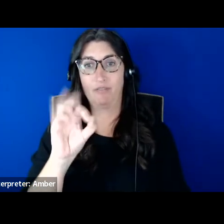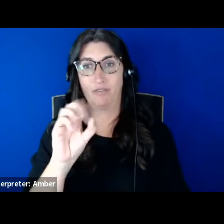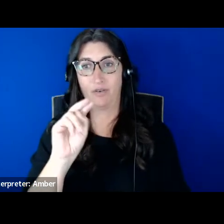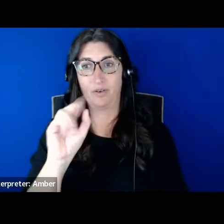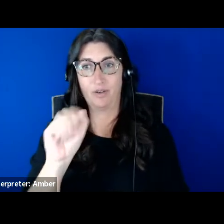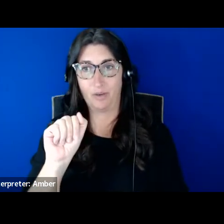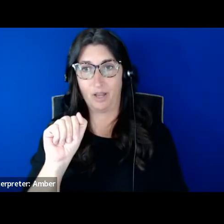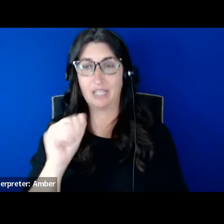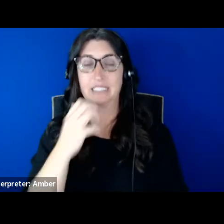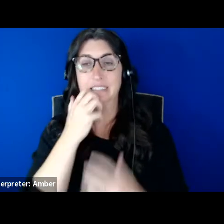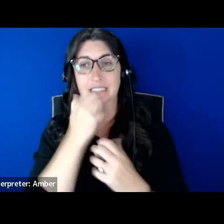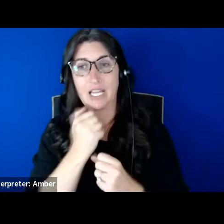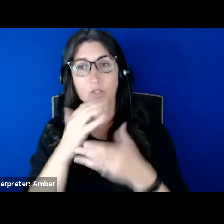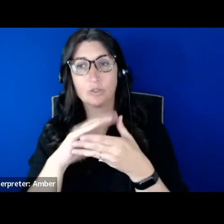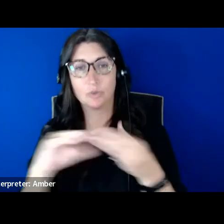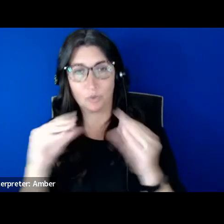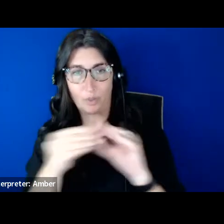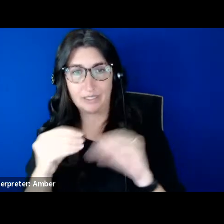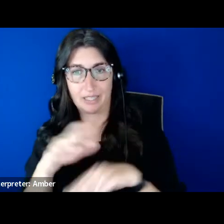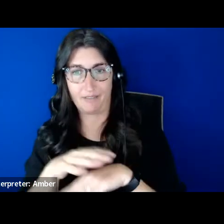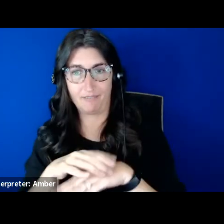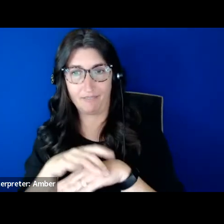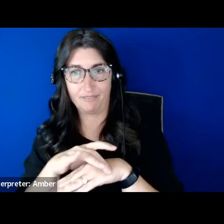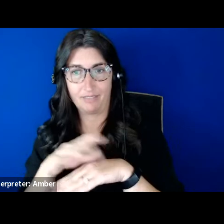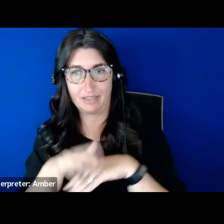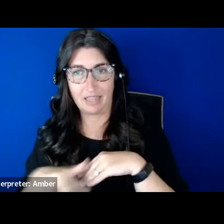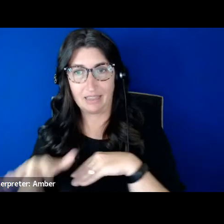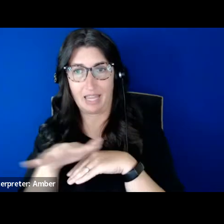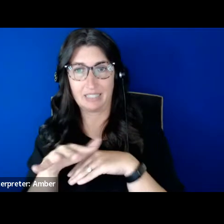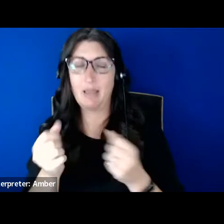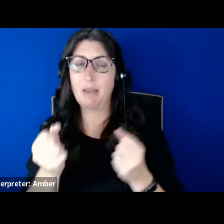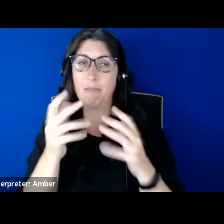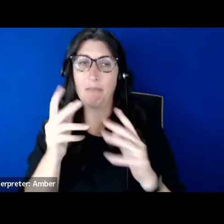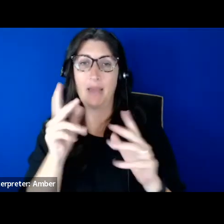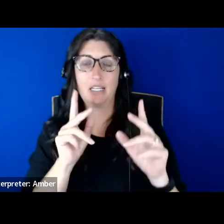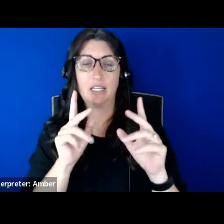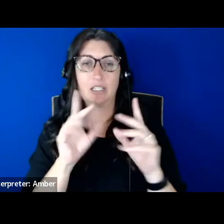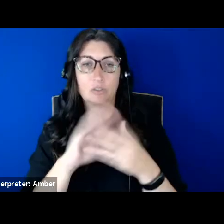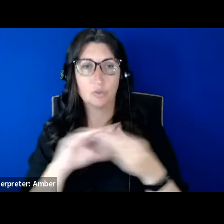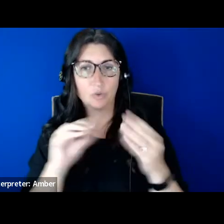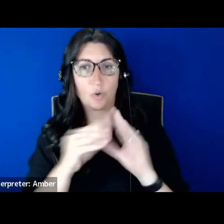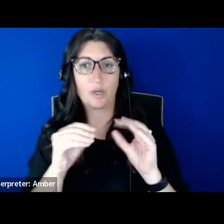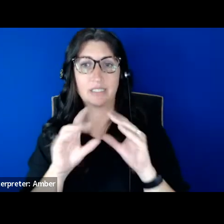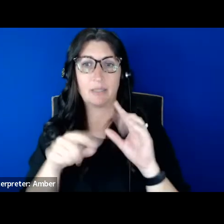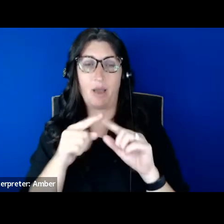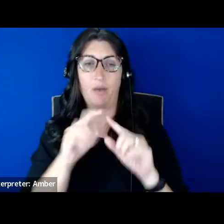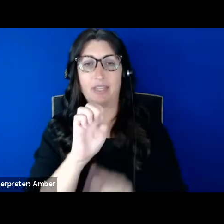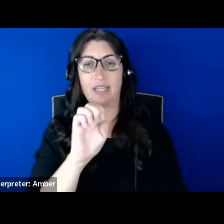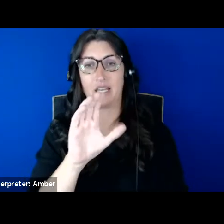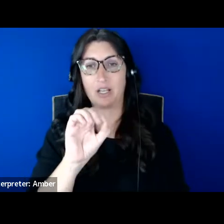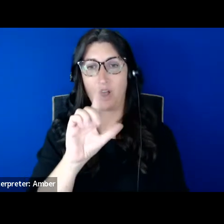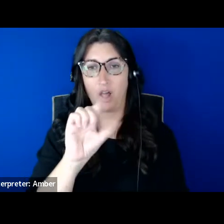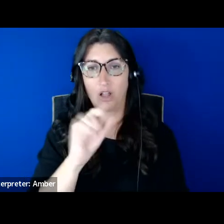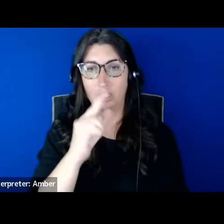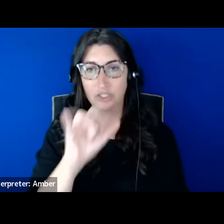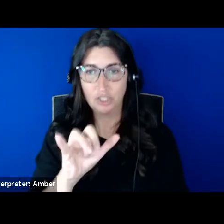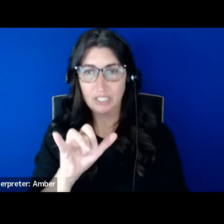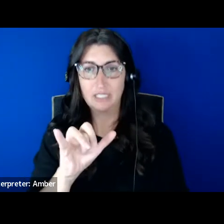land. And most of these stories have to do with the ecology, our relationship with the ecology.